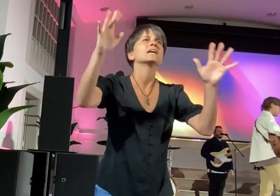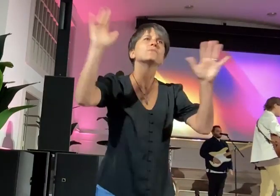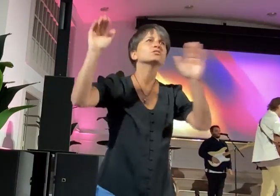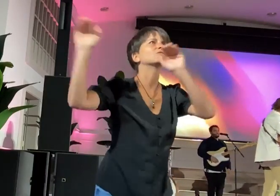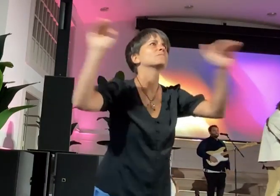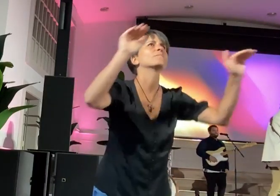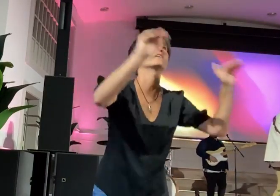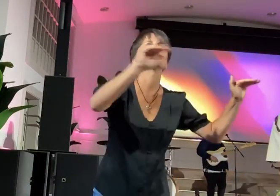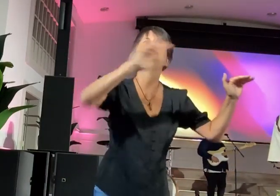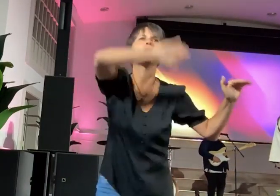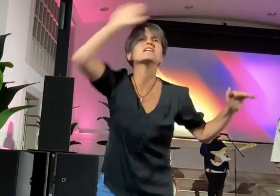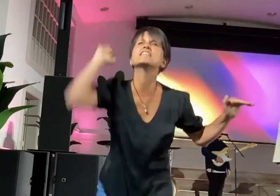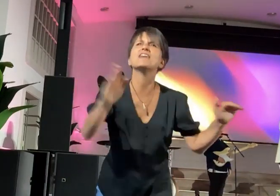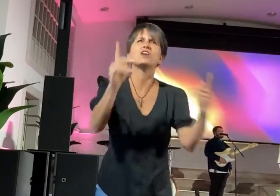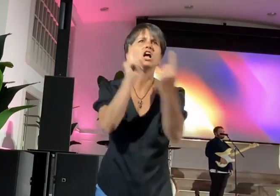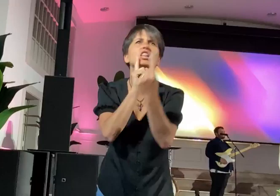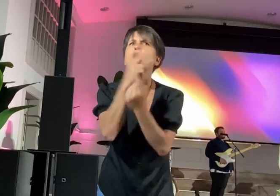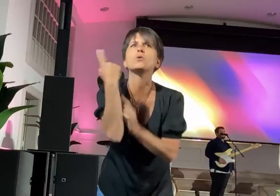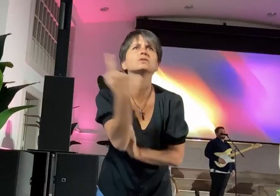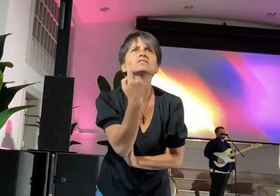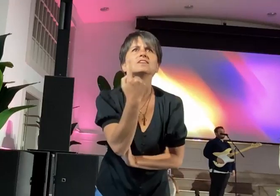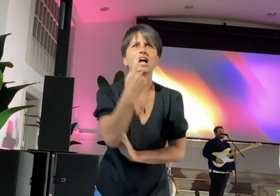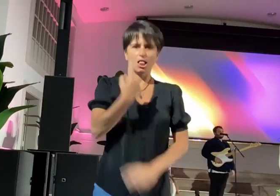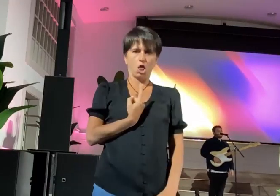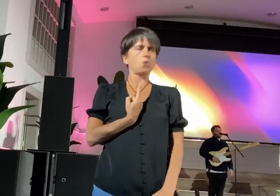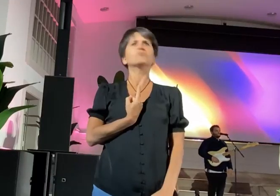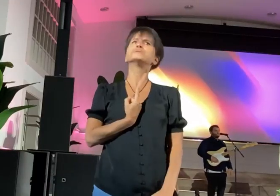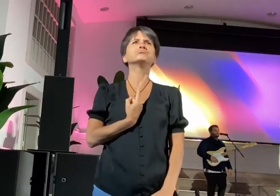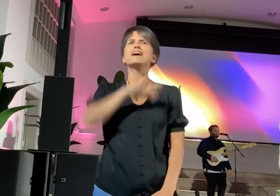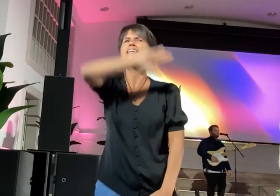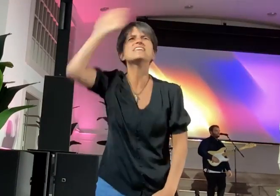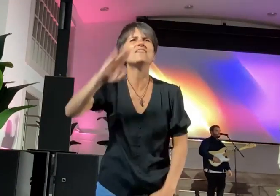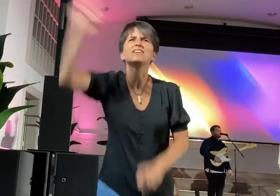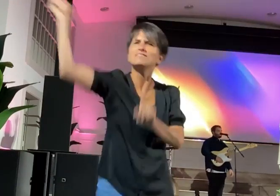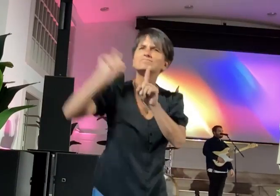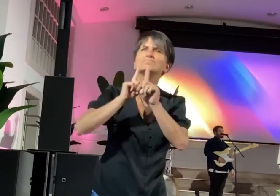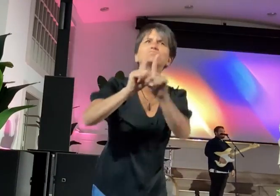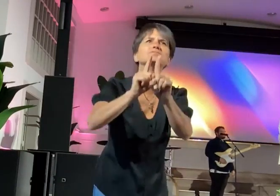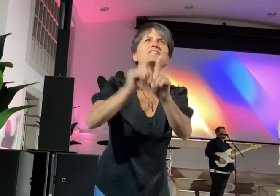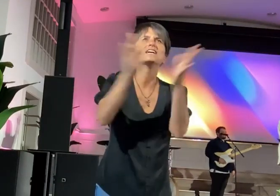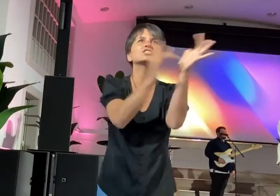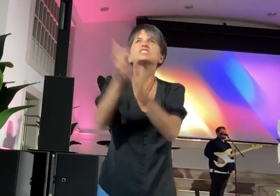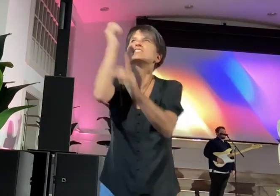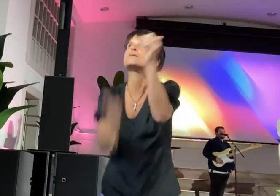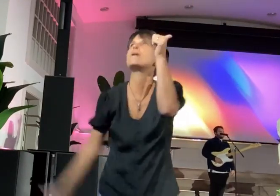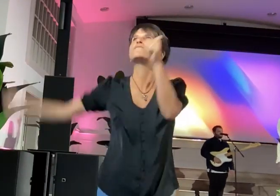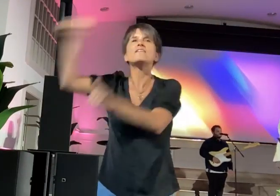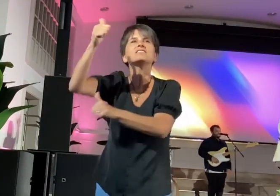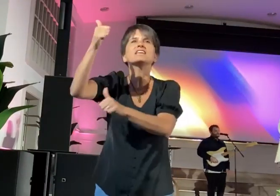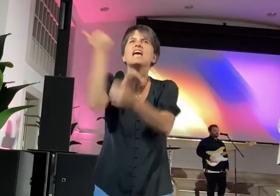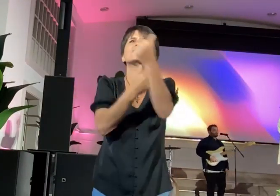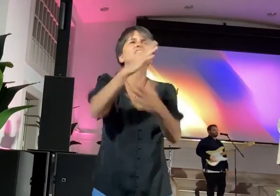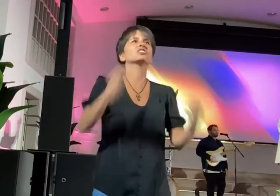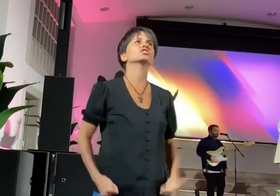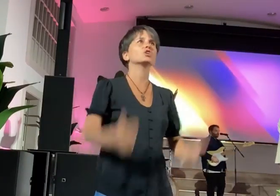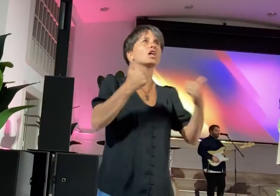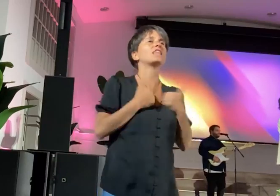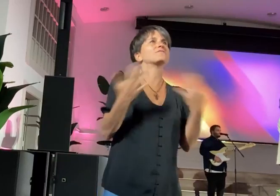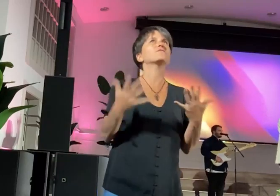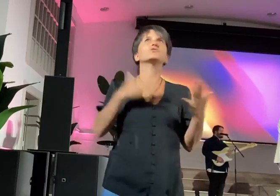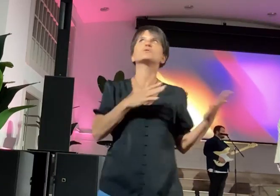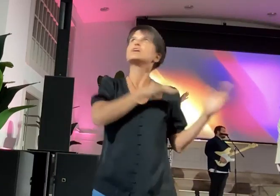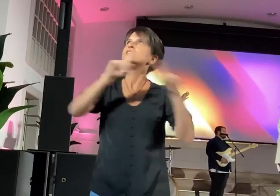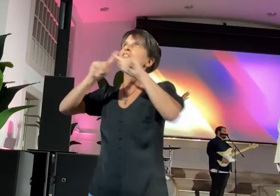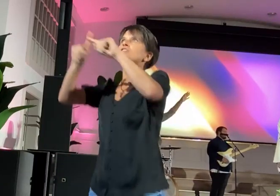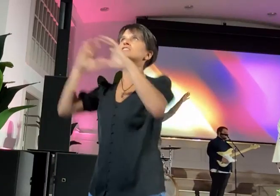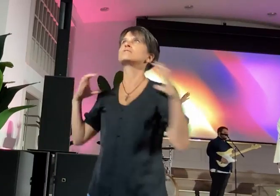wants to remind you you've never walked alone. You're never going to walk alone. And when you set Jesus above everything else, things in your life begin to take shape